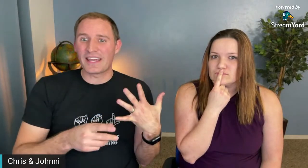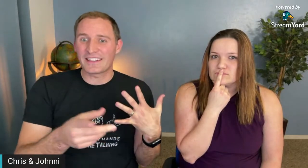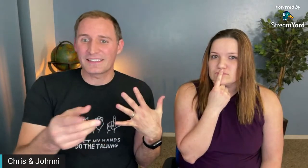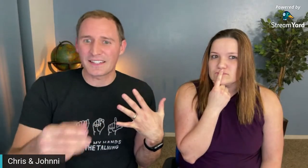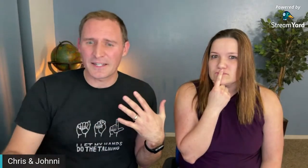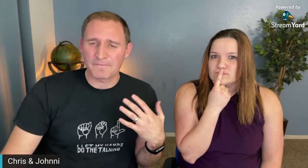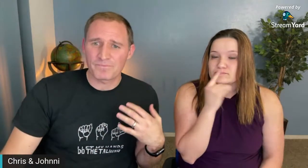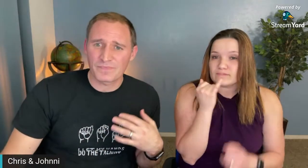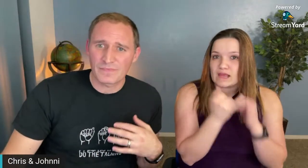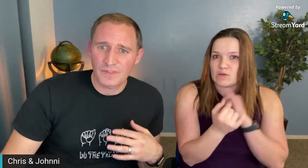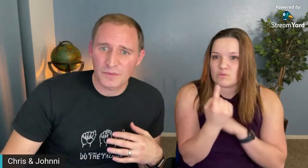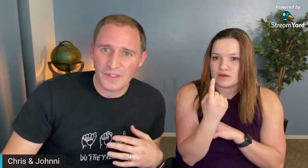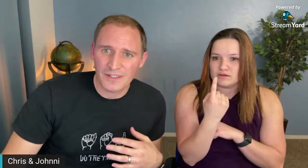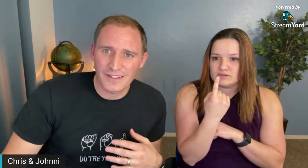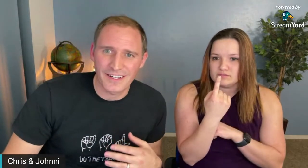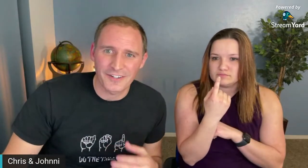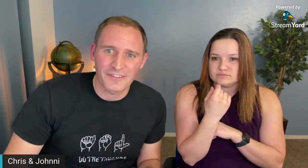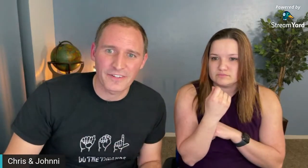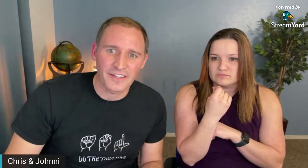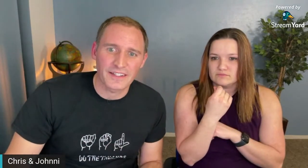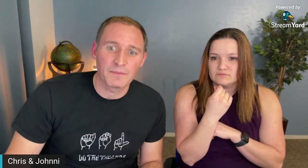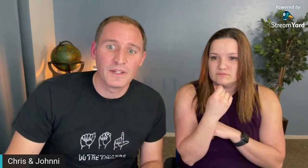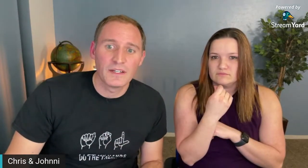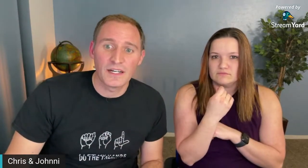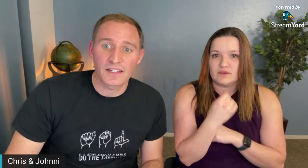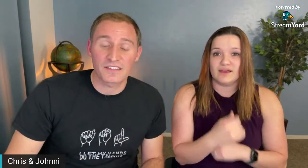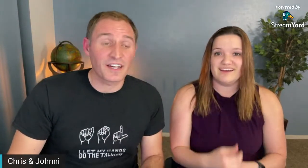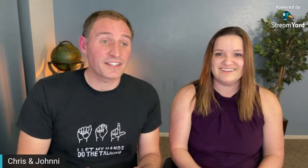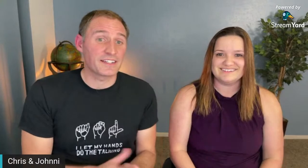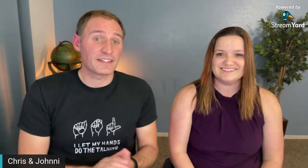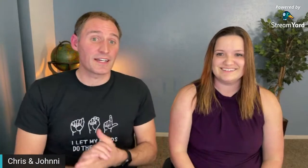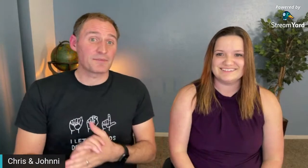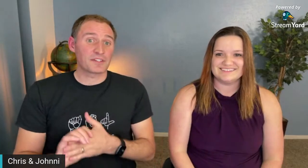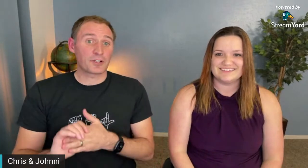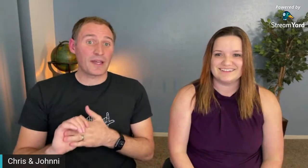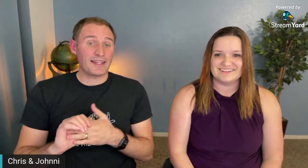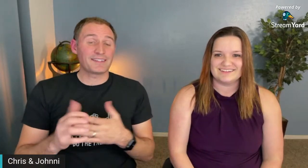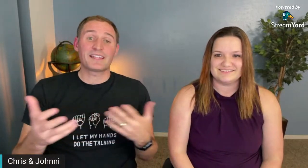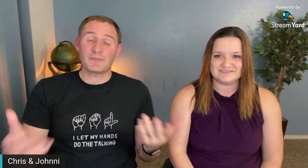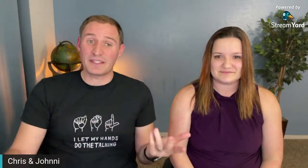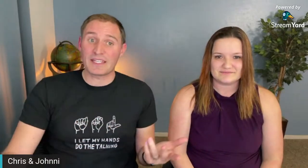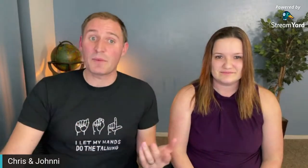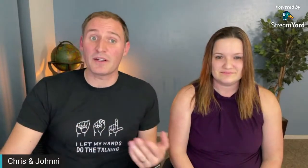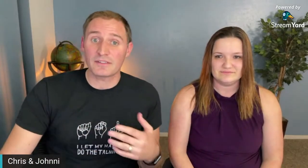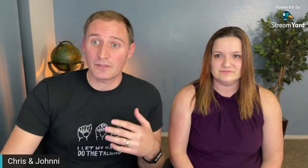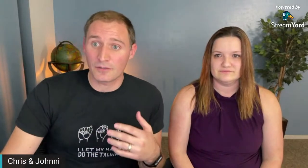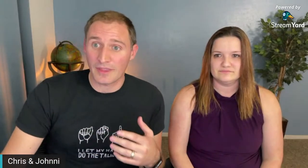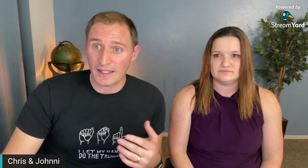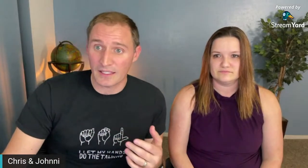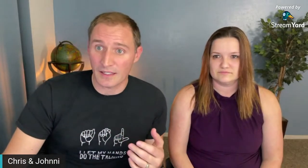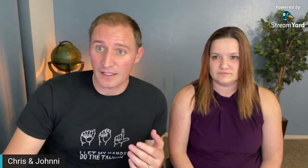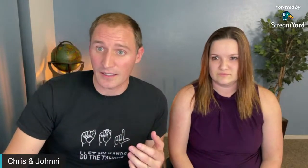and I already forgot the name. Cassandra. So go ahead and send me an email to that